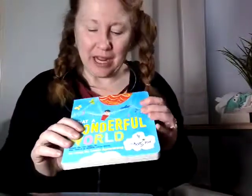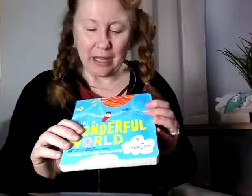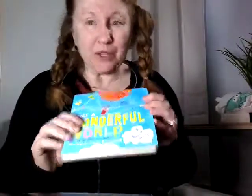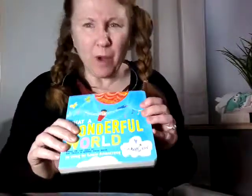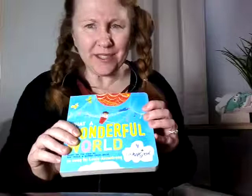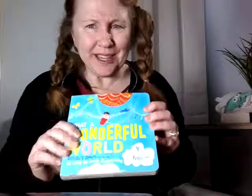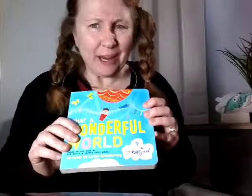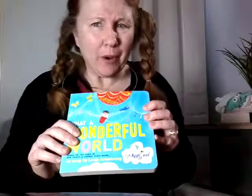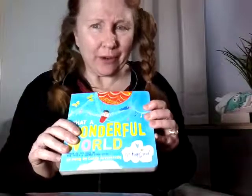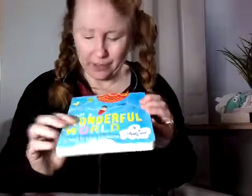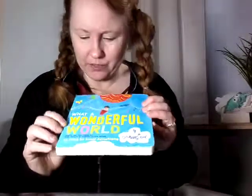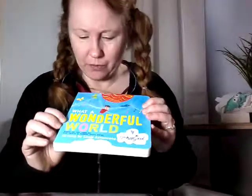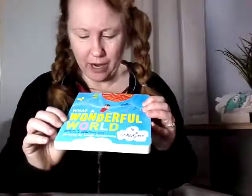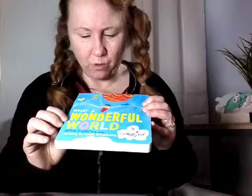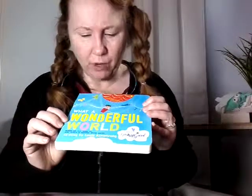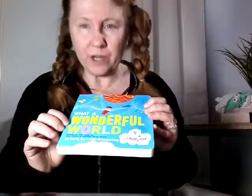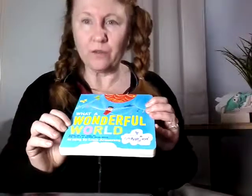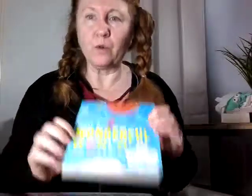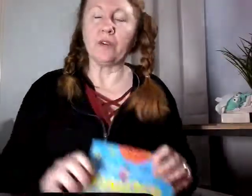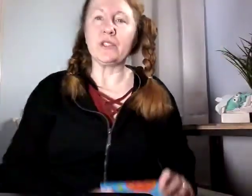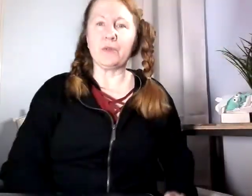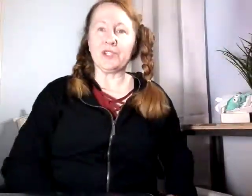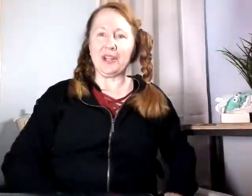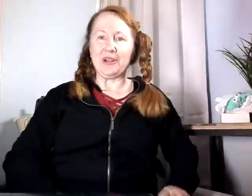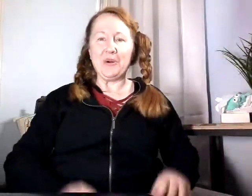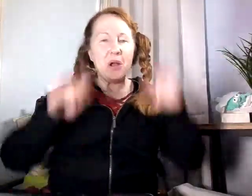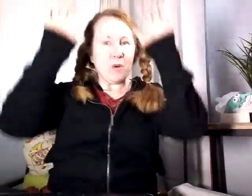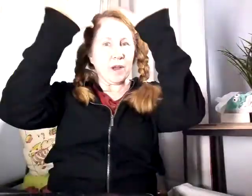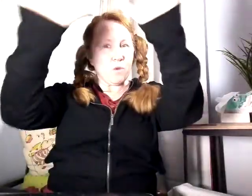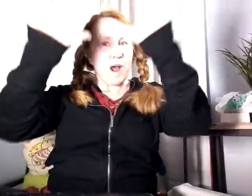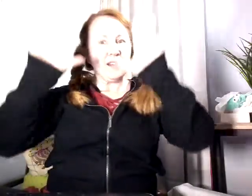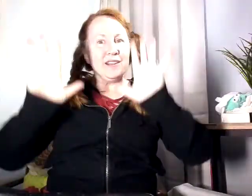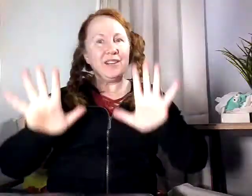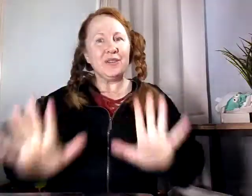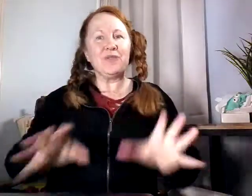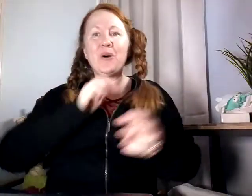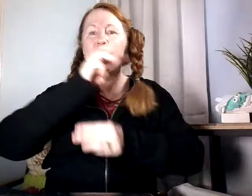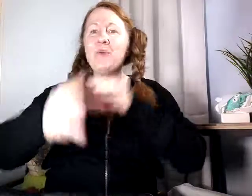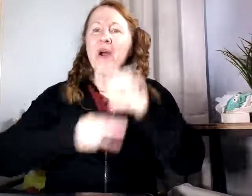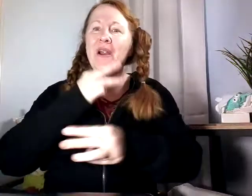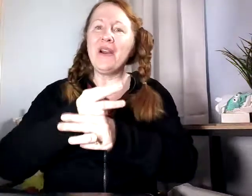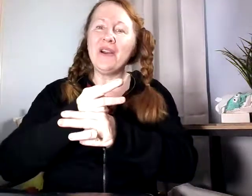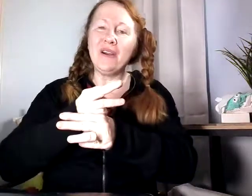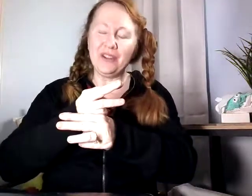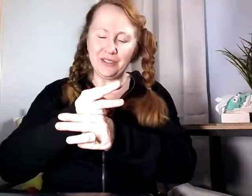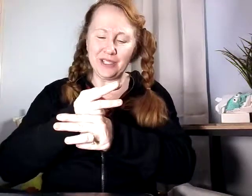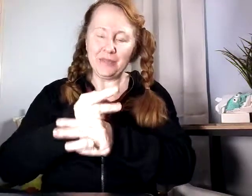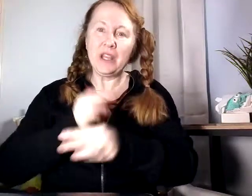Language while singing a book. So we have What a Wonderful World. So we're just going to do What a Wonderful World. So